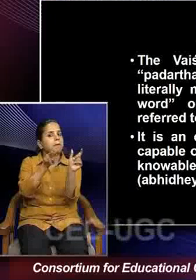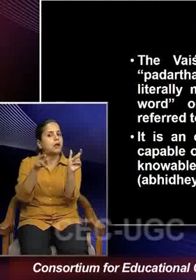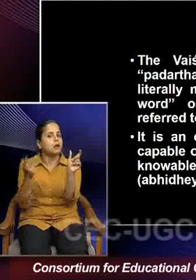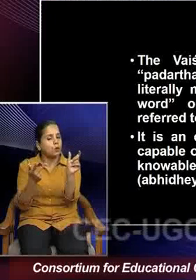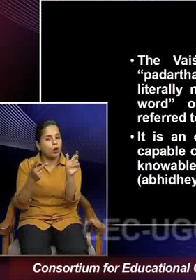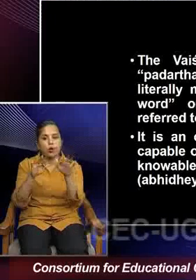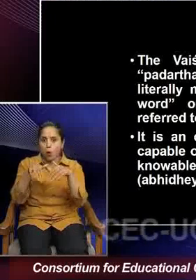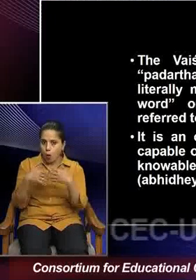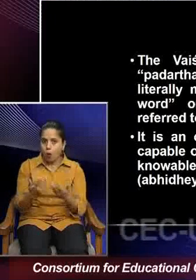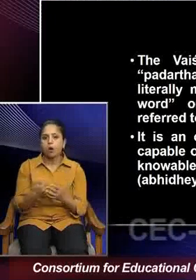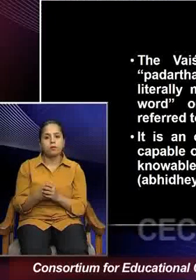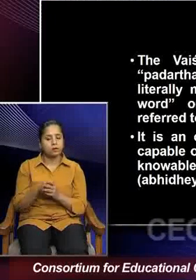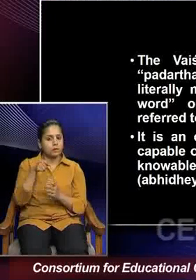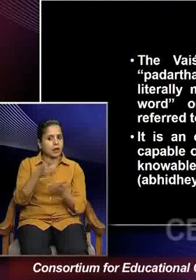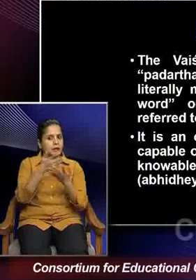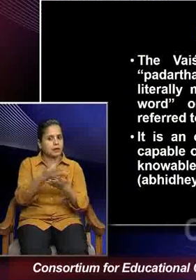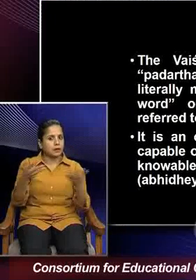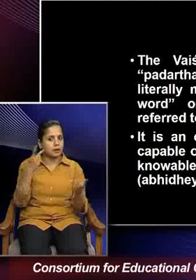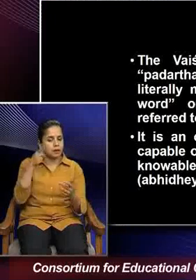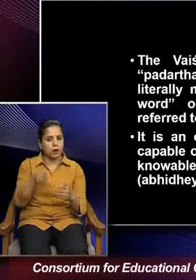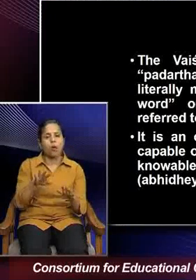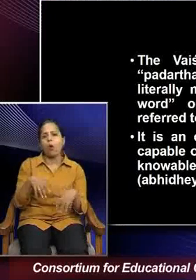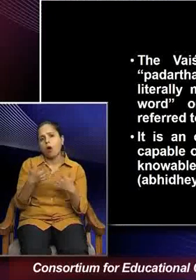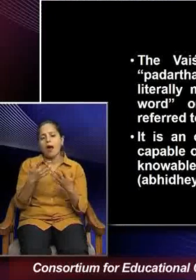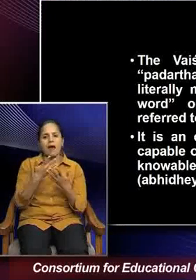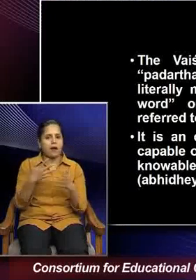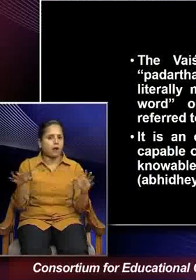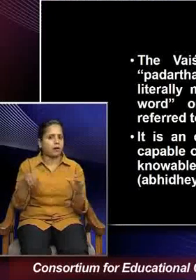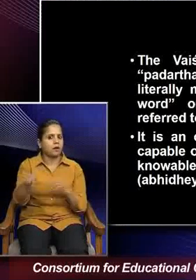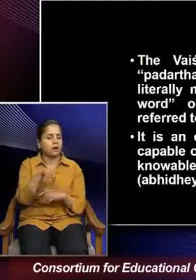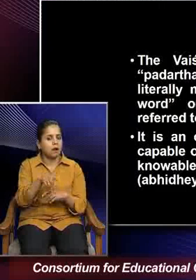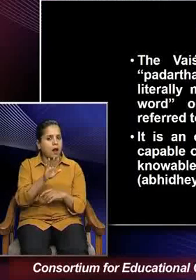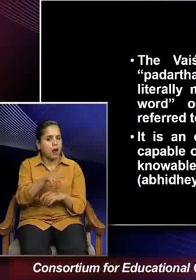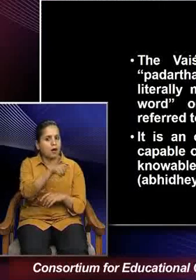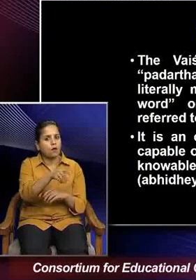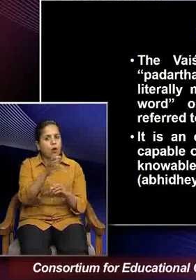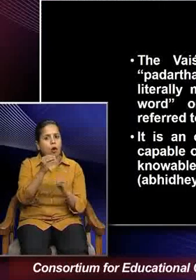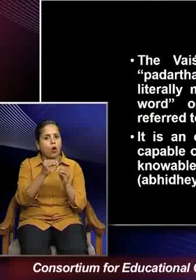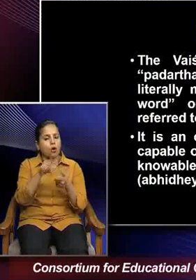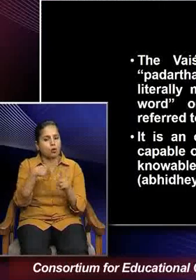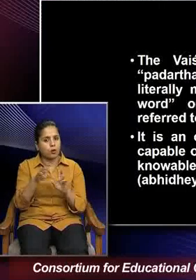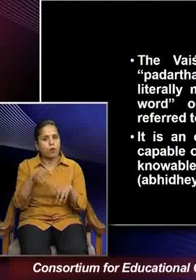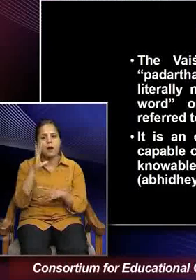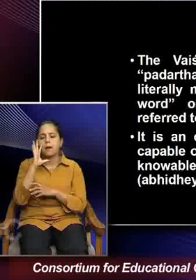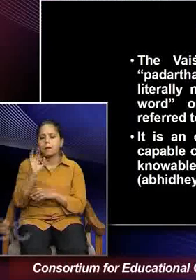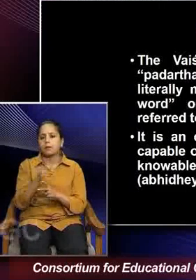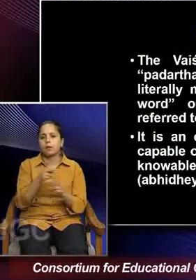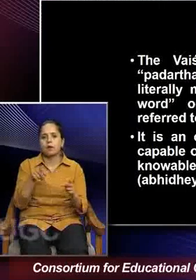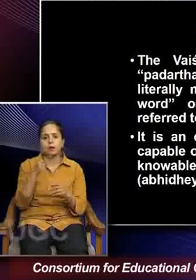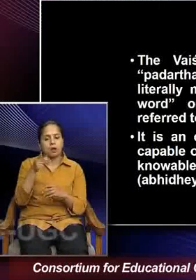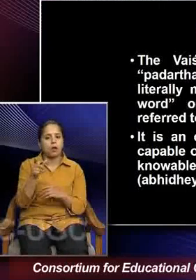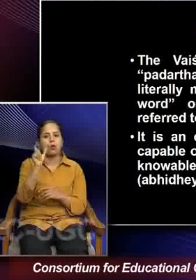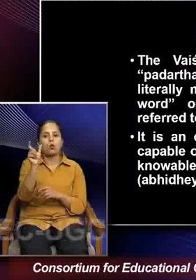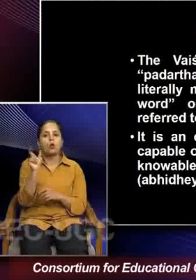or the thing or object referred to or signified by a